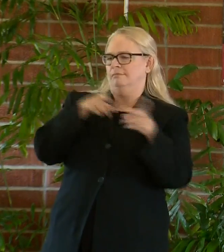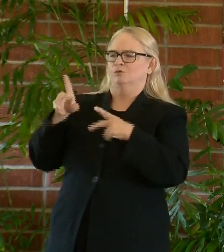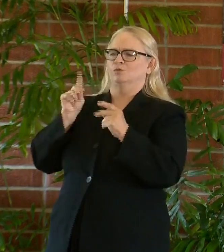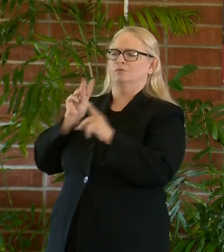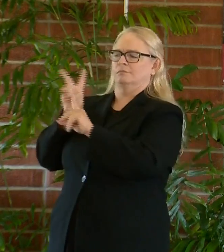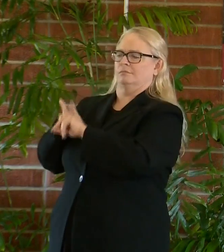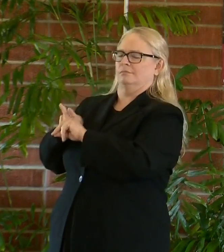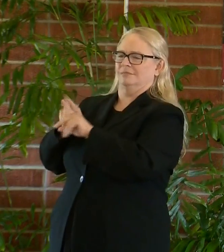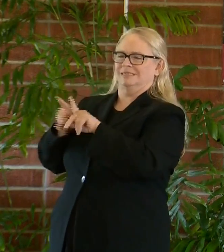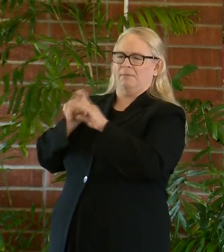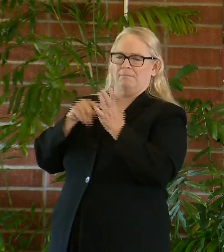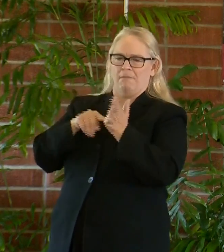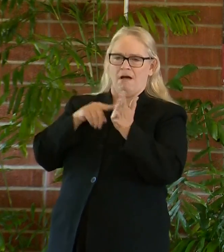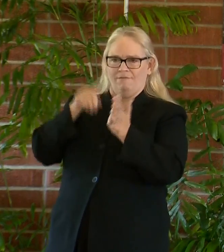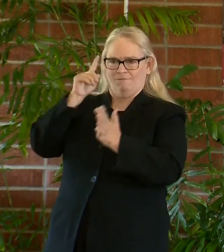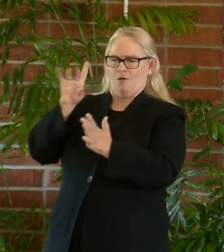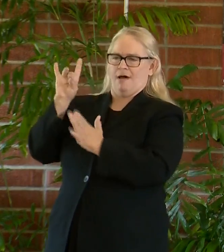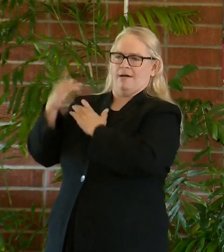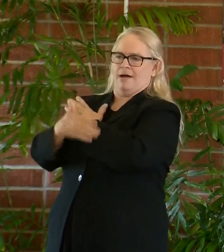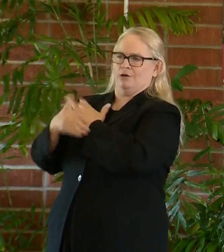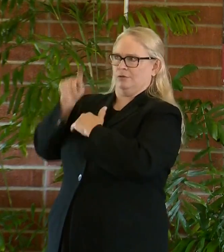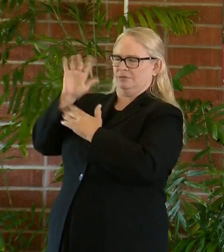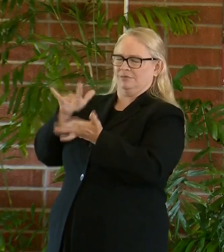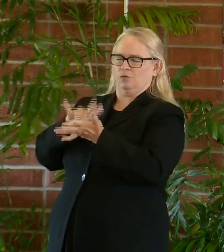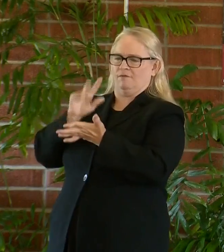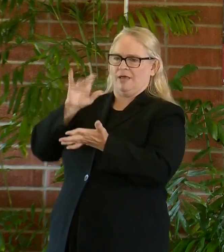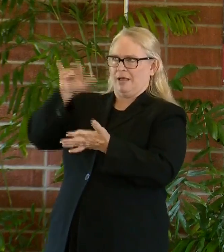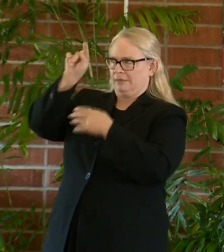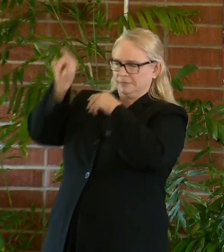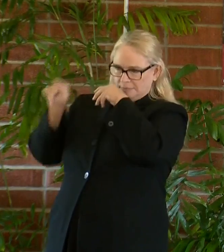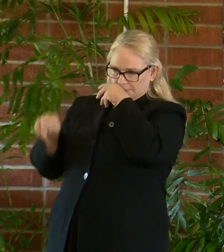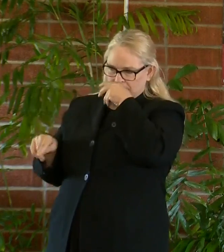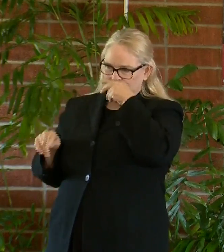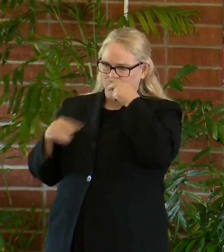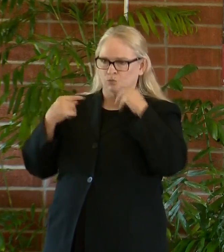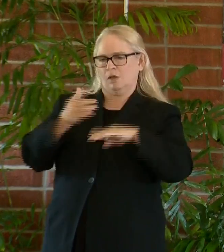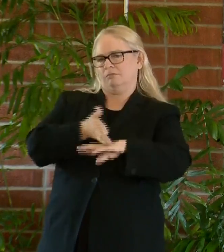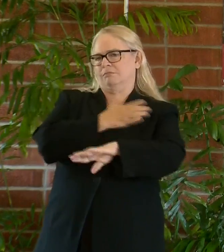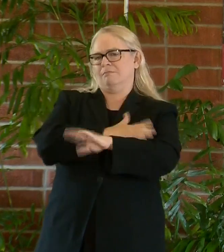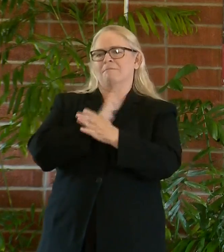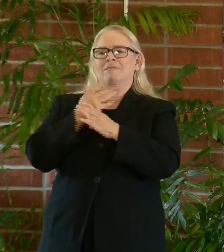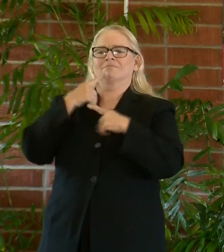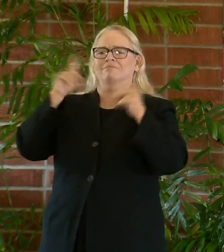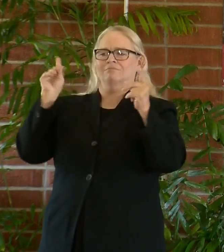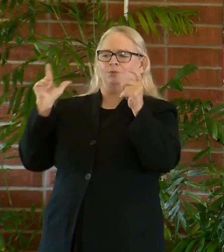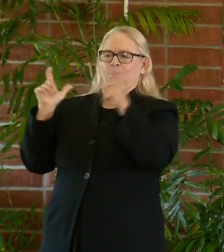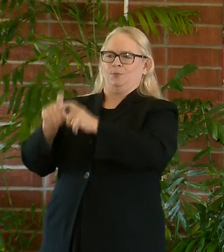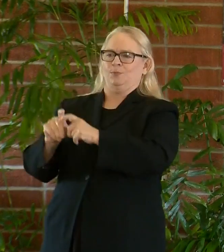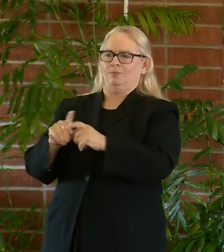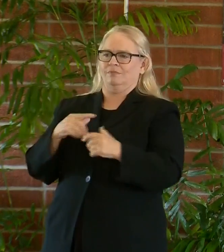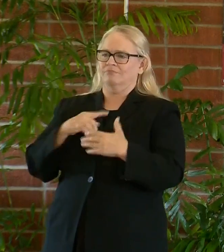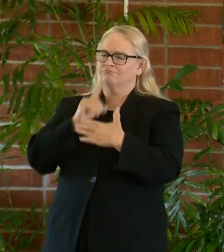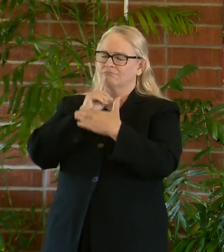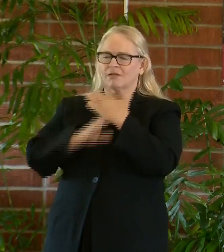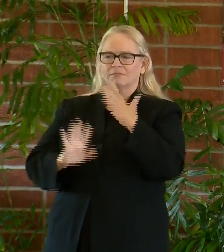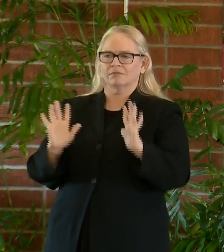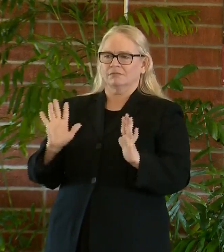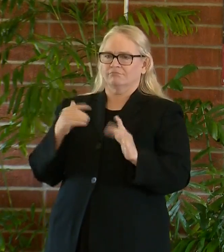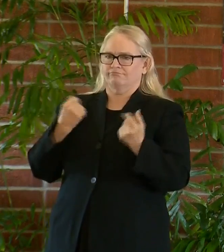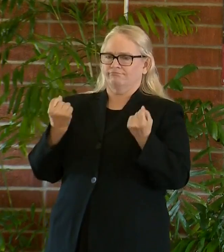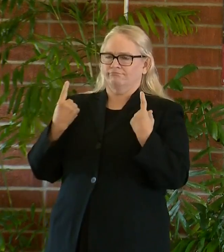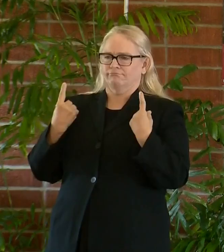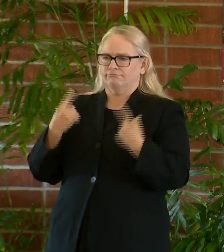well, successful. And that is said very soberly, because we recognize while we've seen some